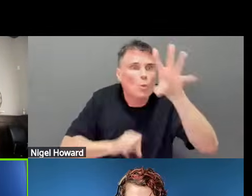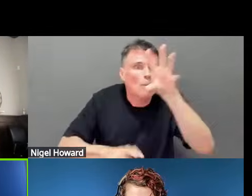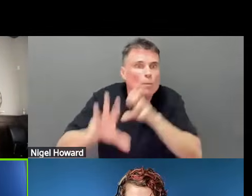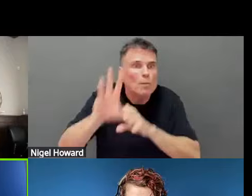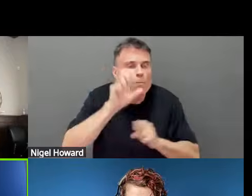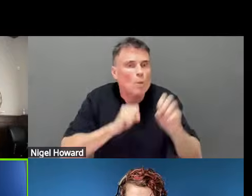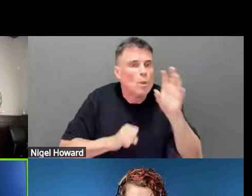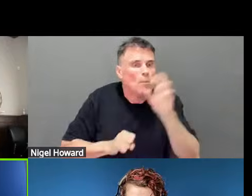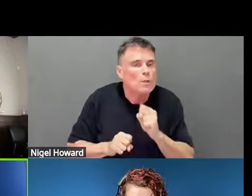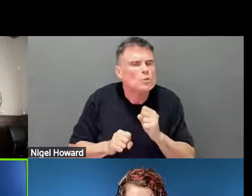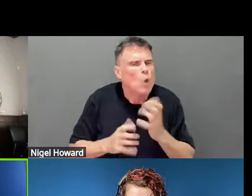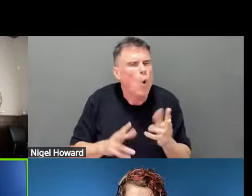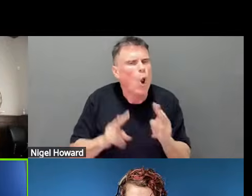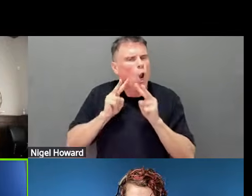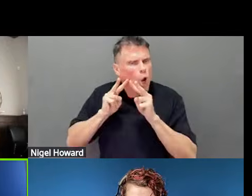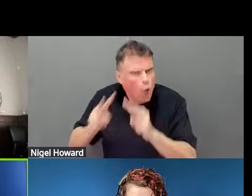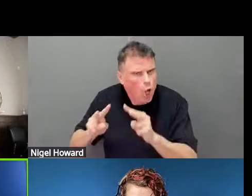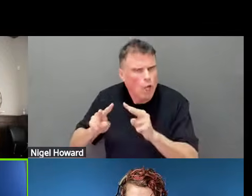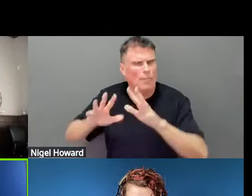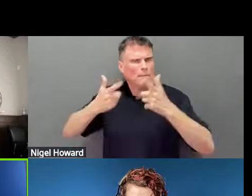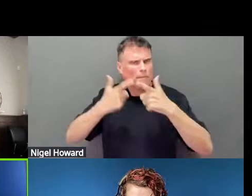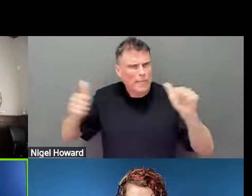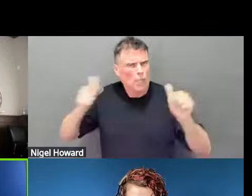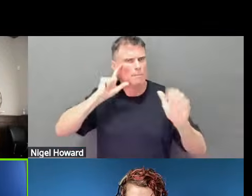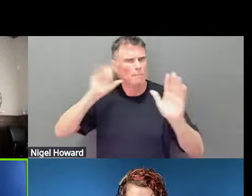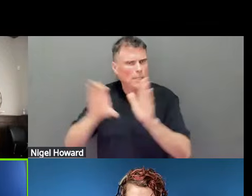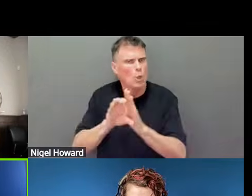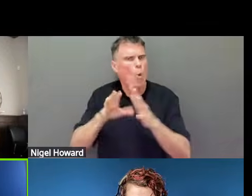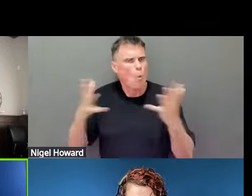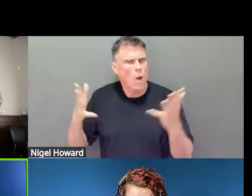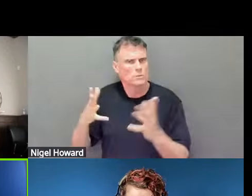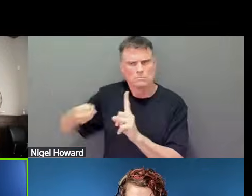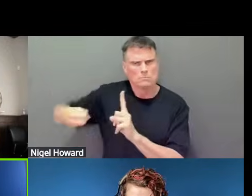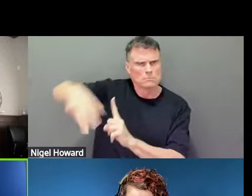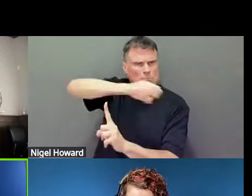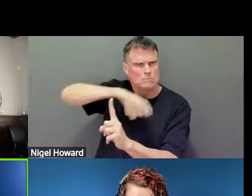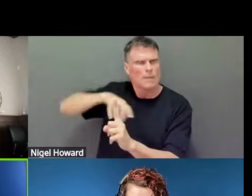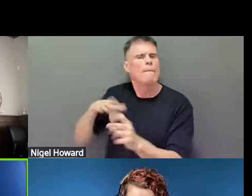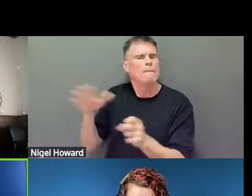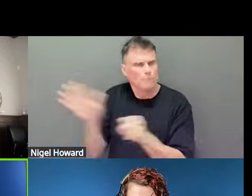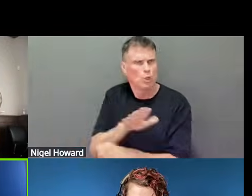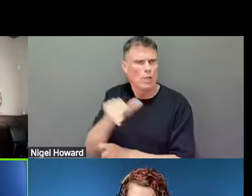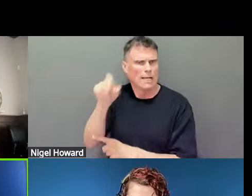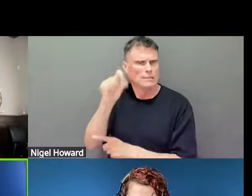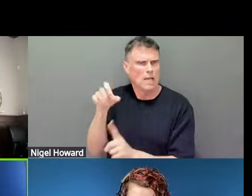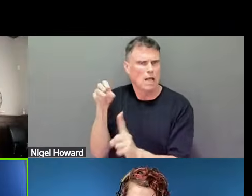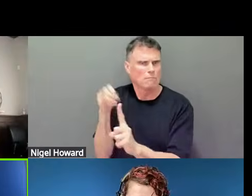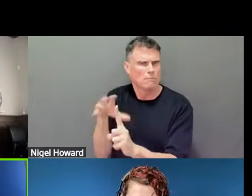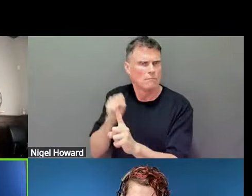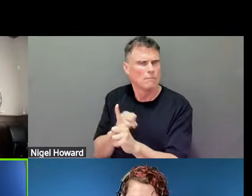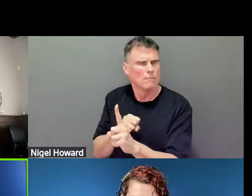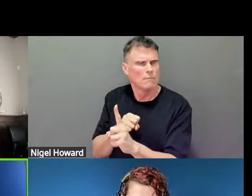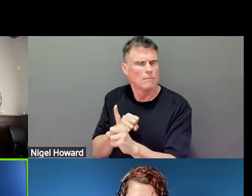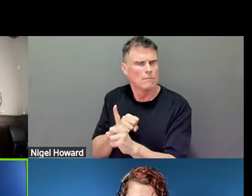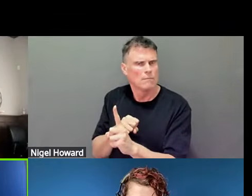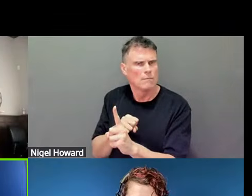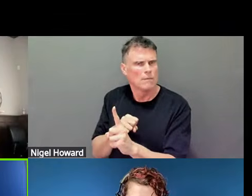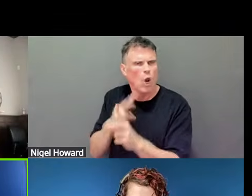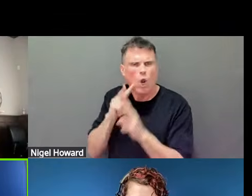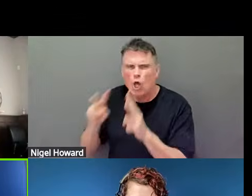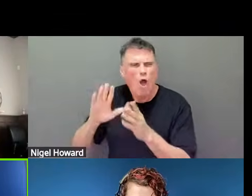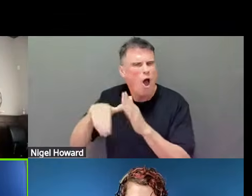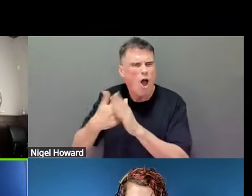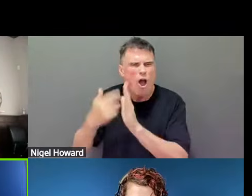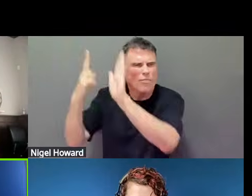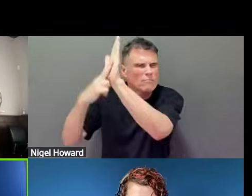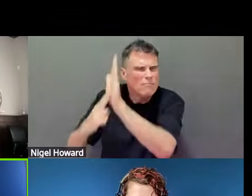attentive. They are sponges wanting to learn in a language that is accessible to them. And so they